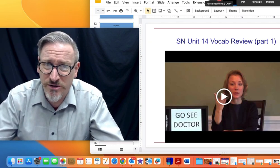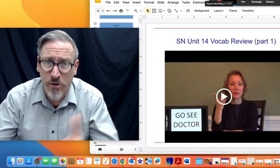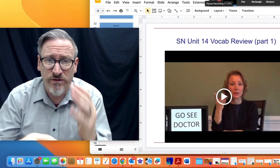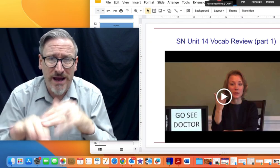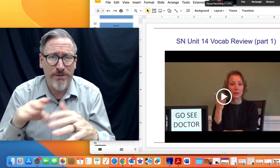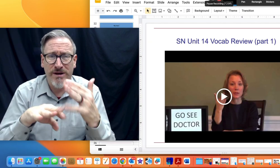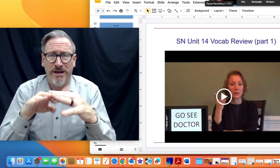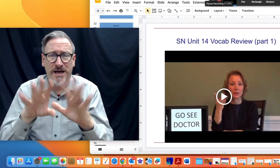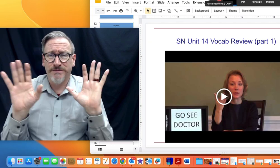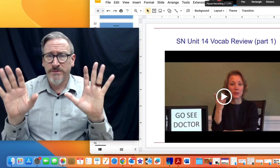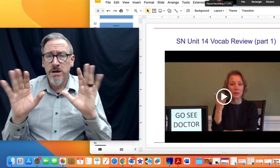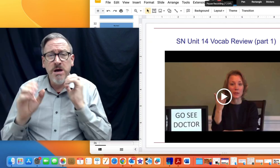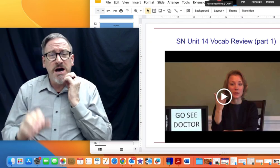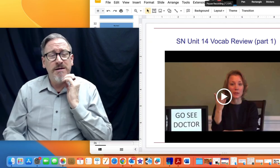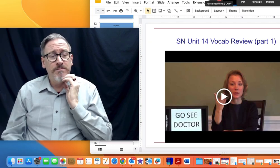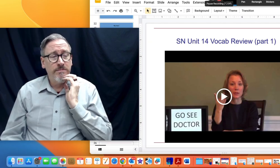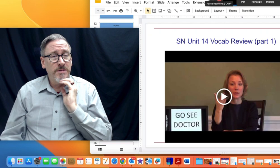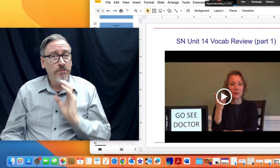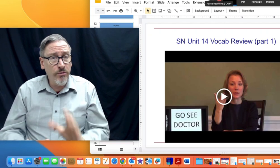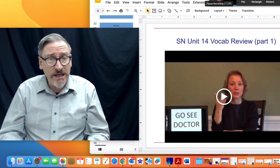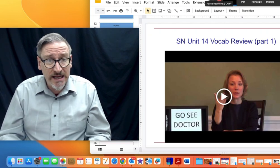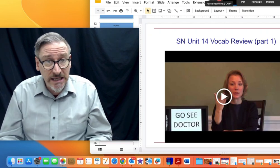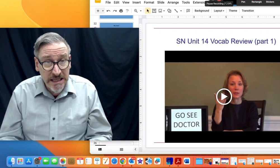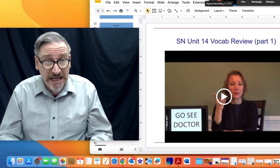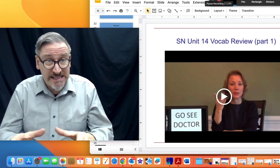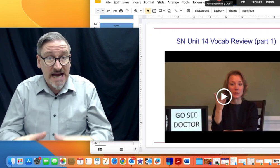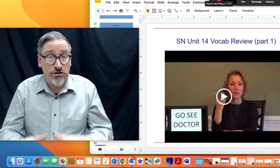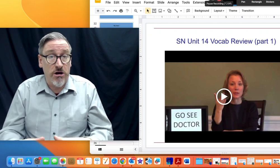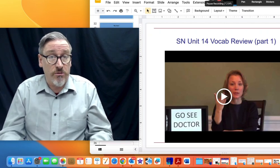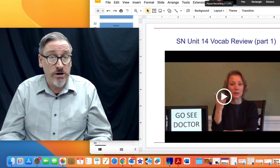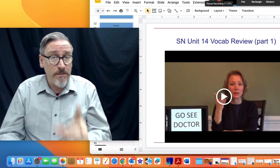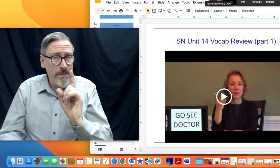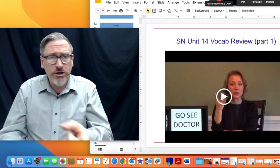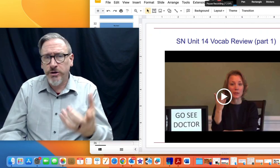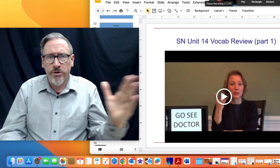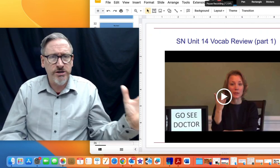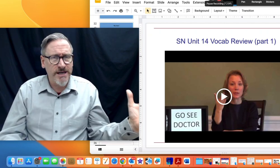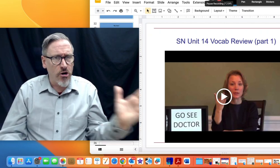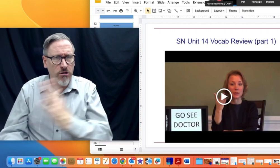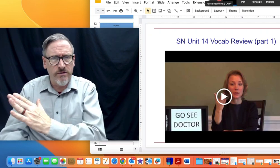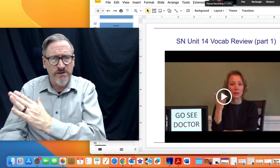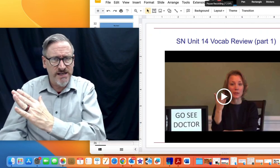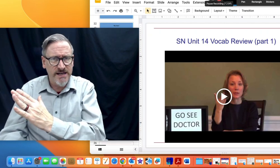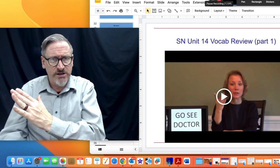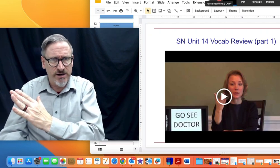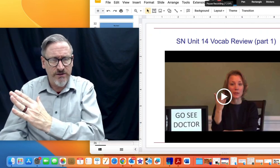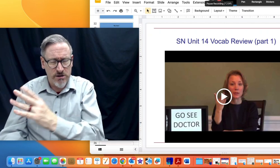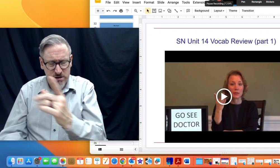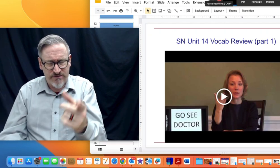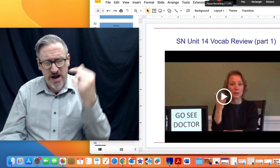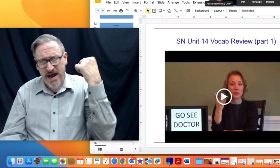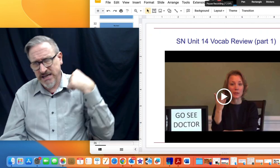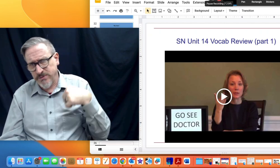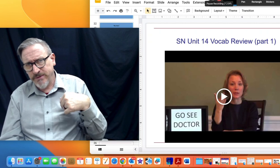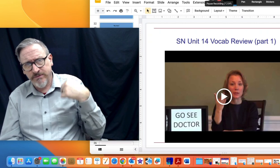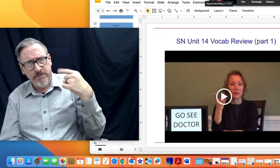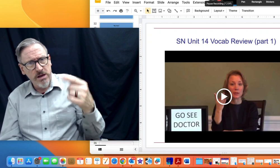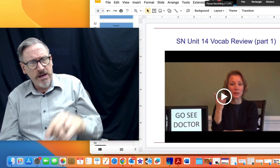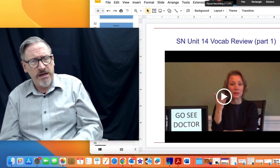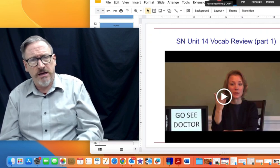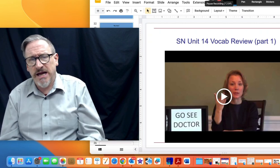tend to overlap a lot. But really, it's that truck one. And make sure you understand all of the signs that are in there. If not, ask